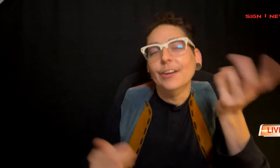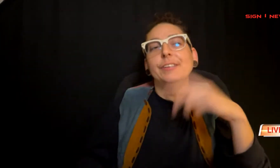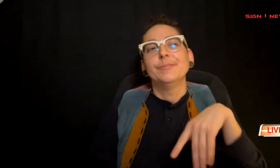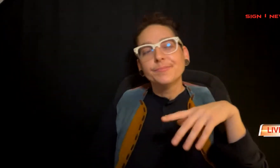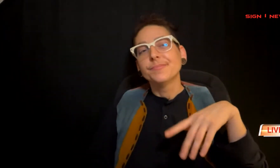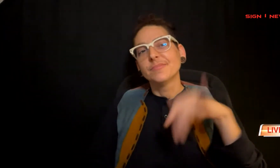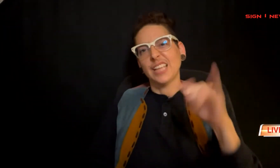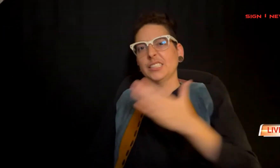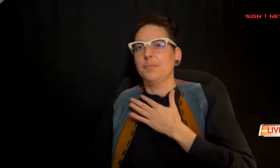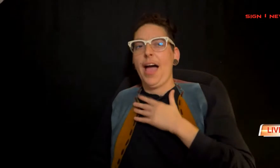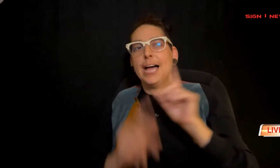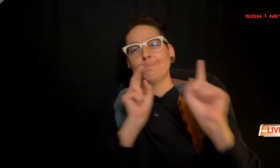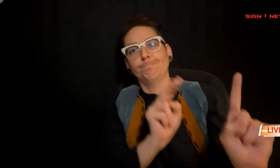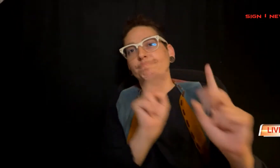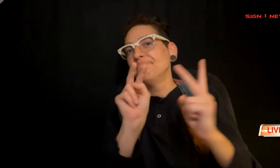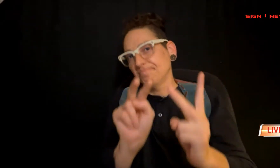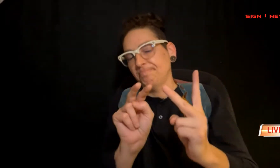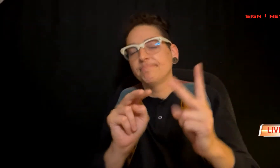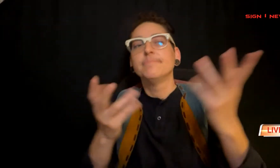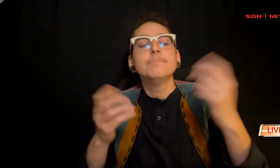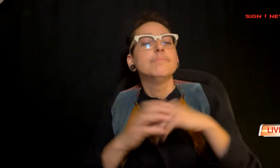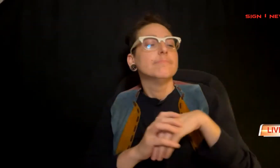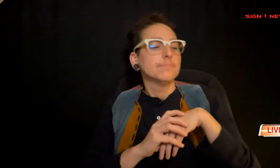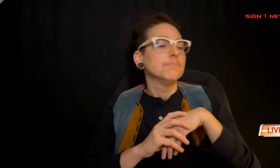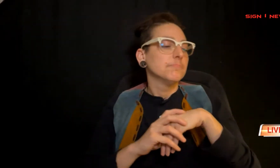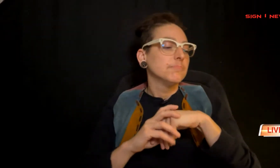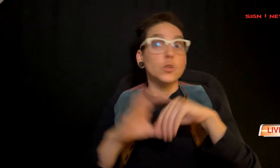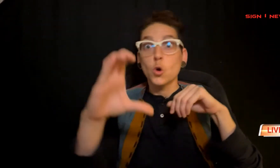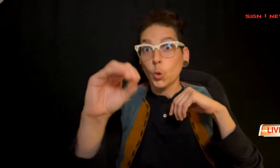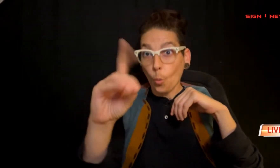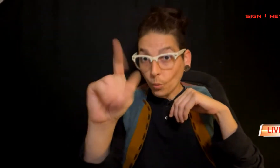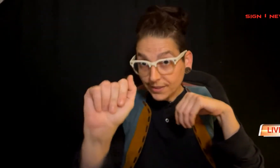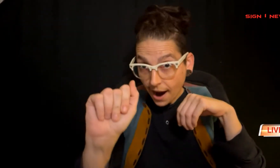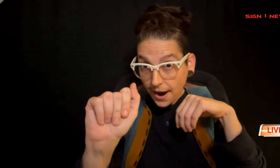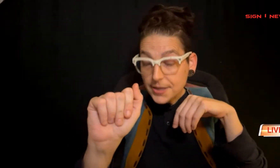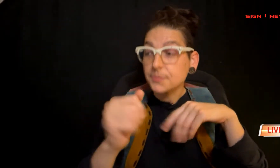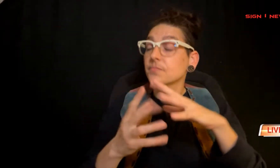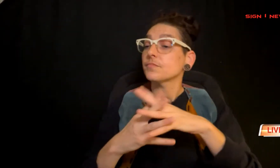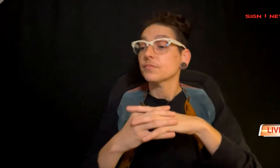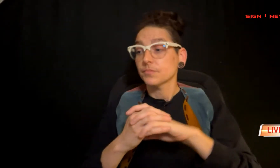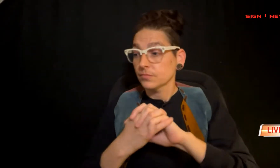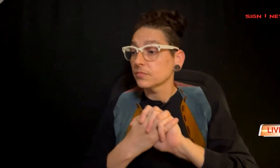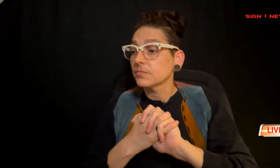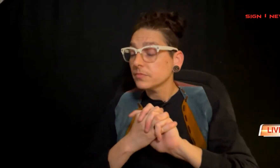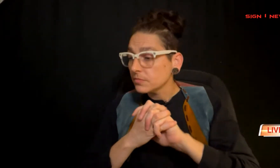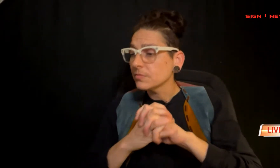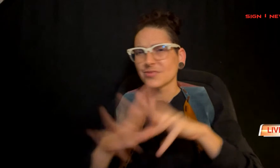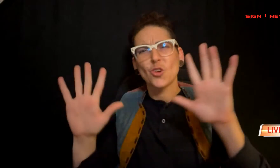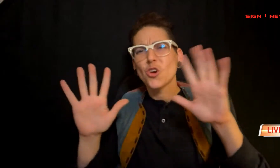deaf. And the fact that there were deaf people involved just made it even better. Coda